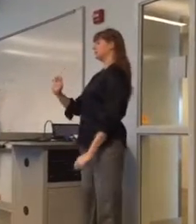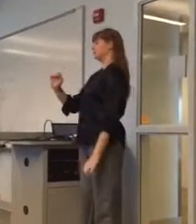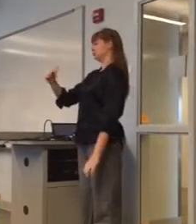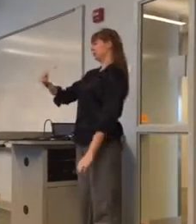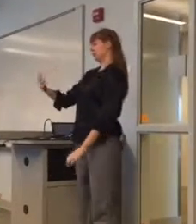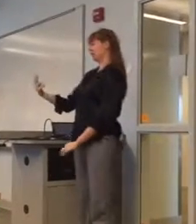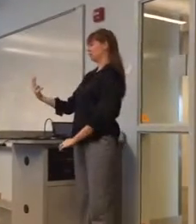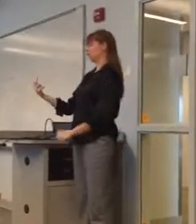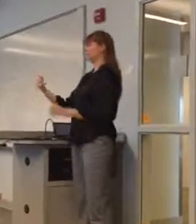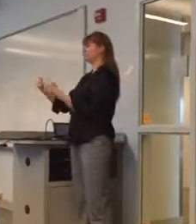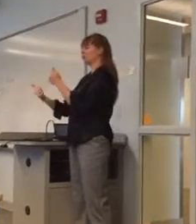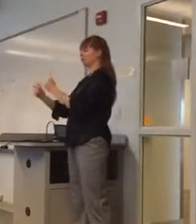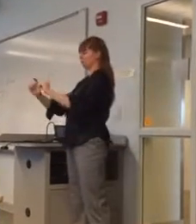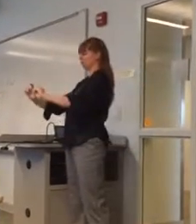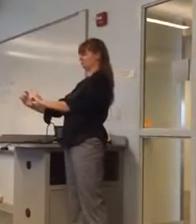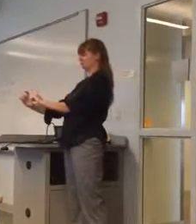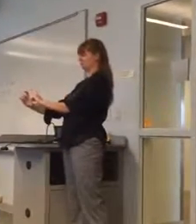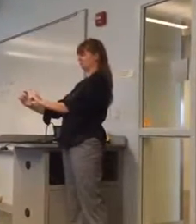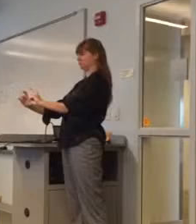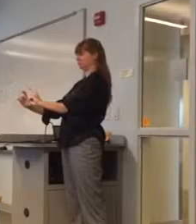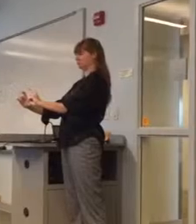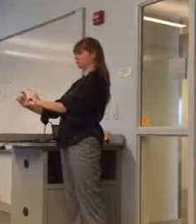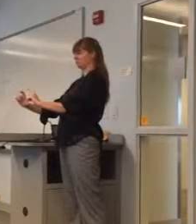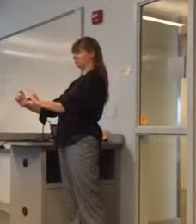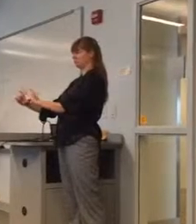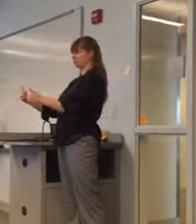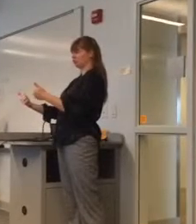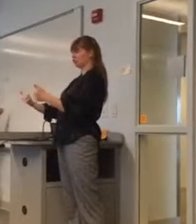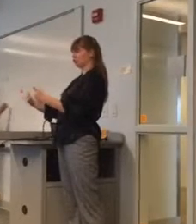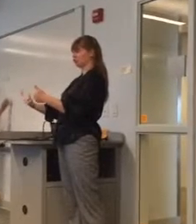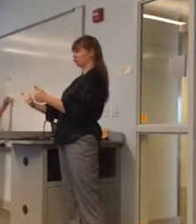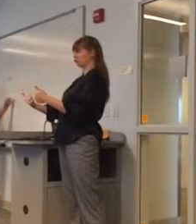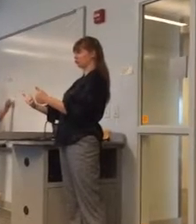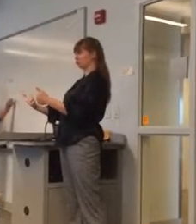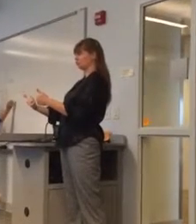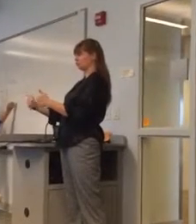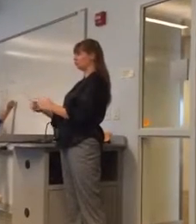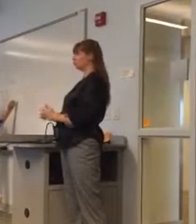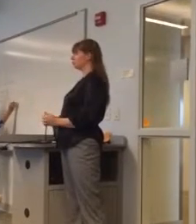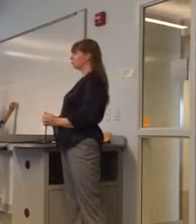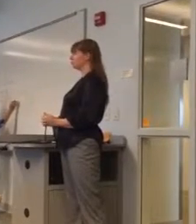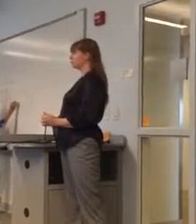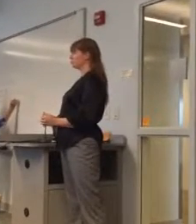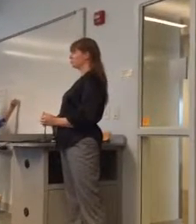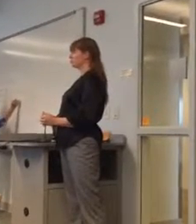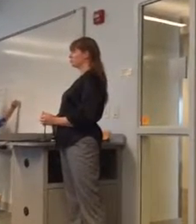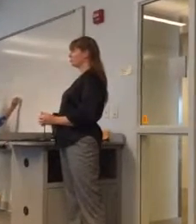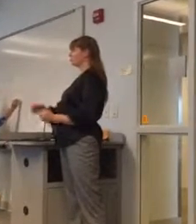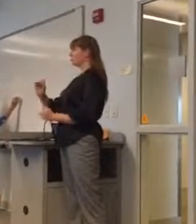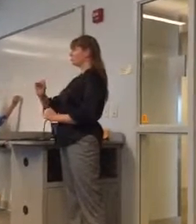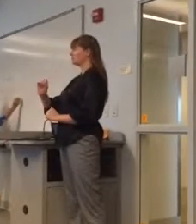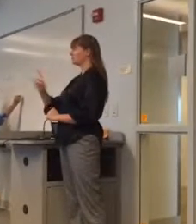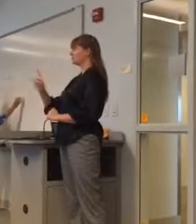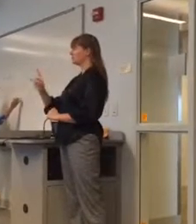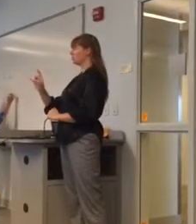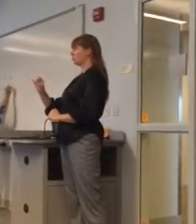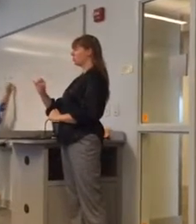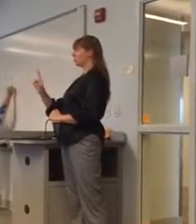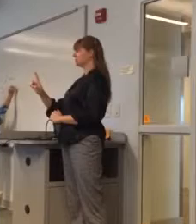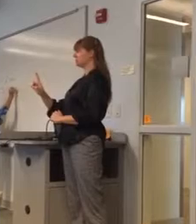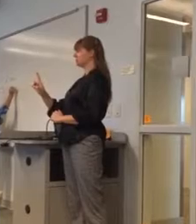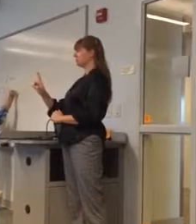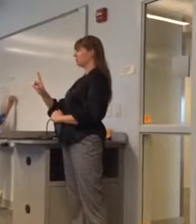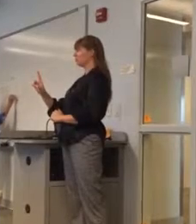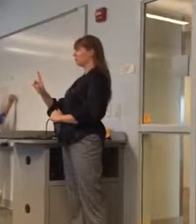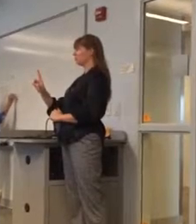What binary would that be? 1, 0, 1, 0, and 0, 1, 1. Right,